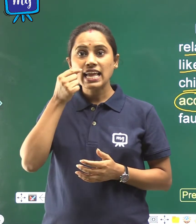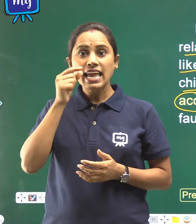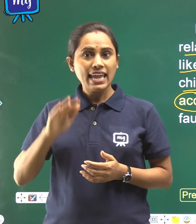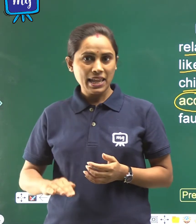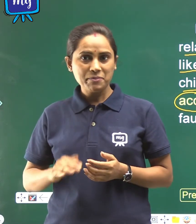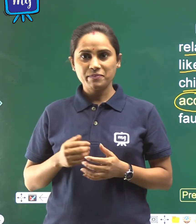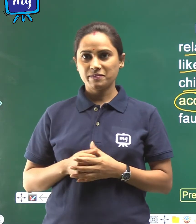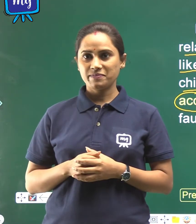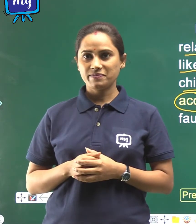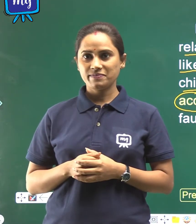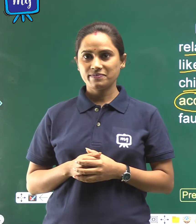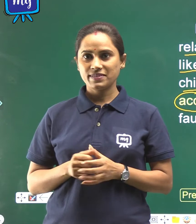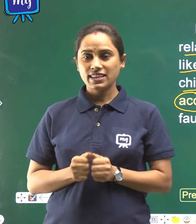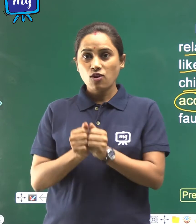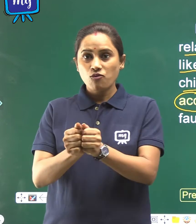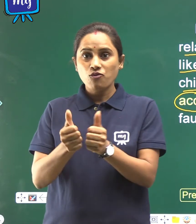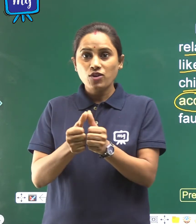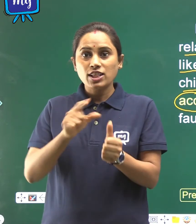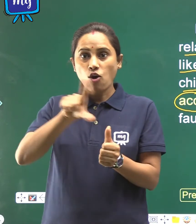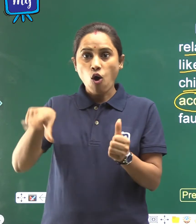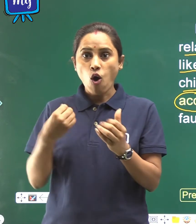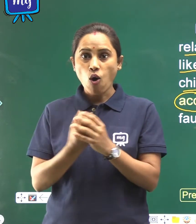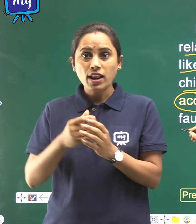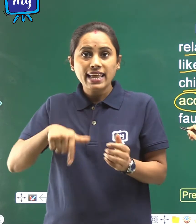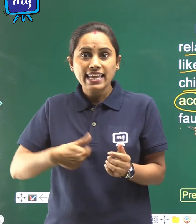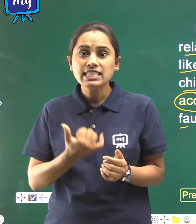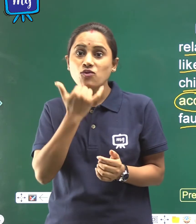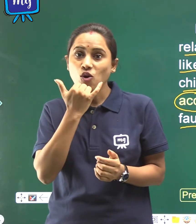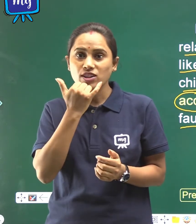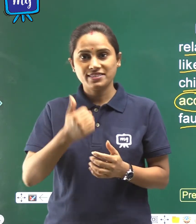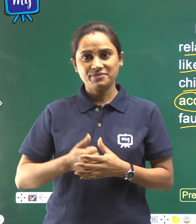him with all his faults.